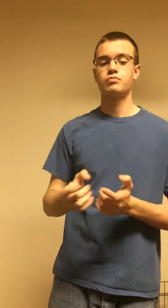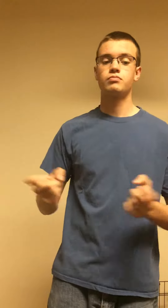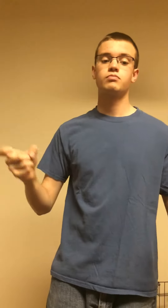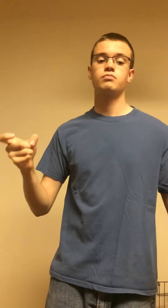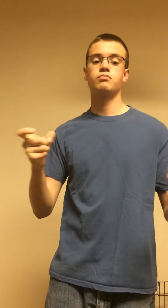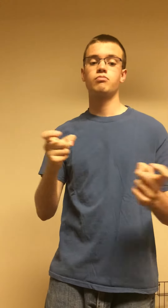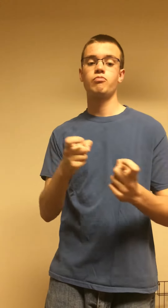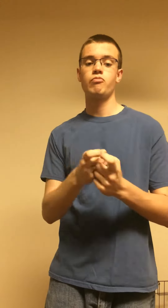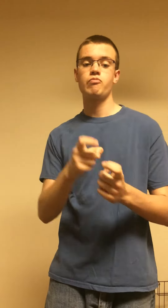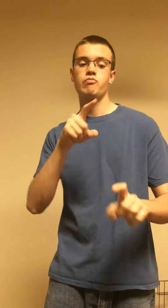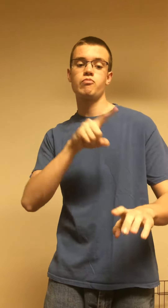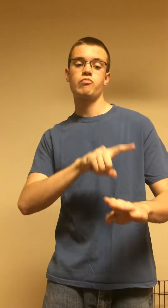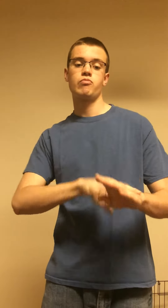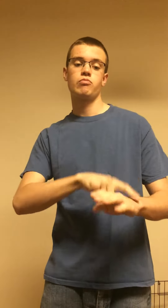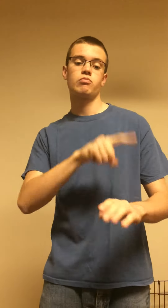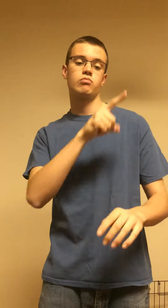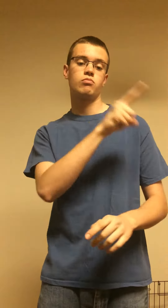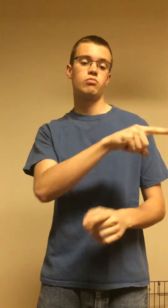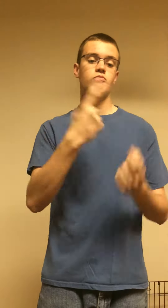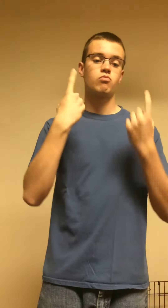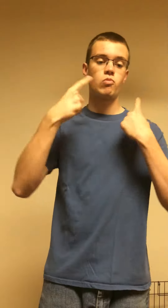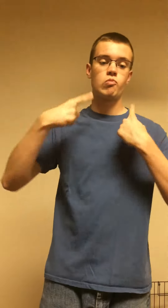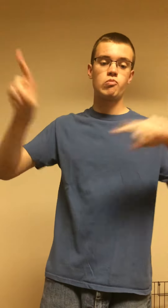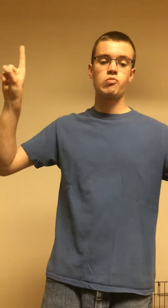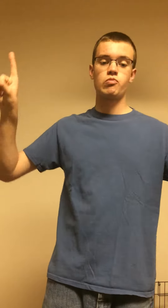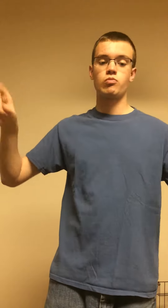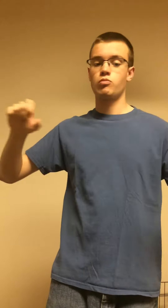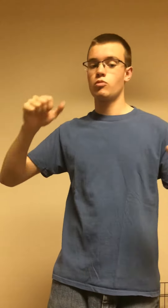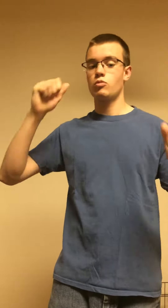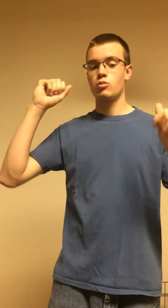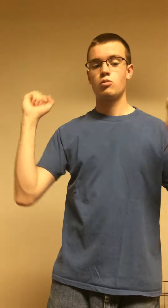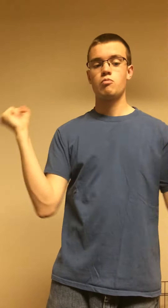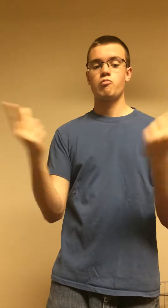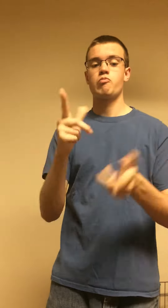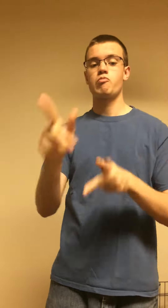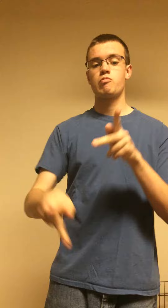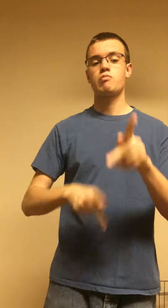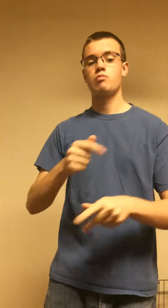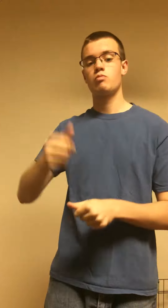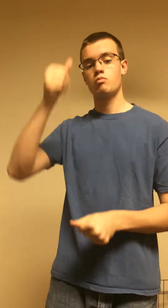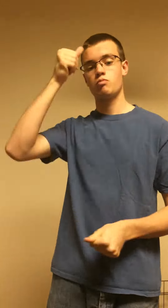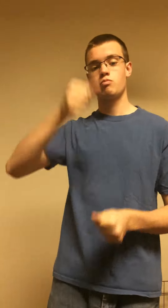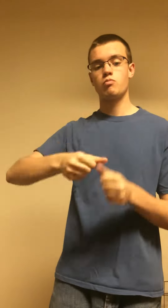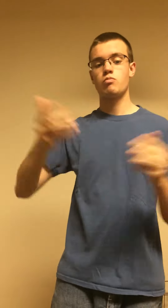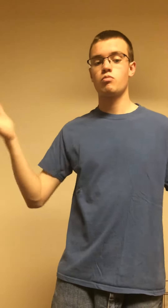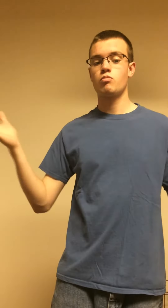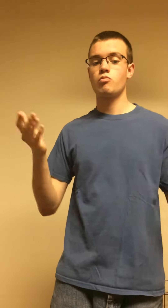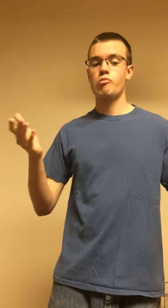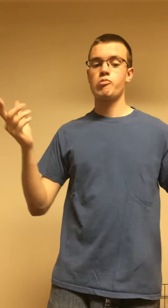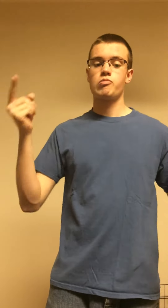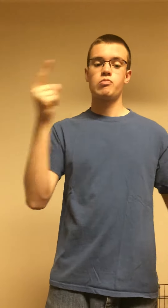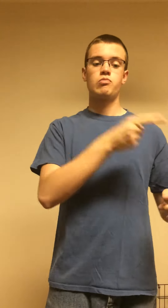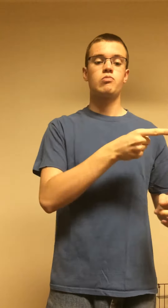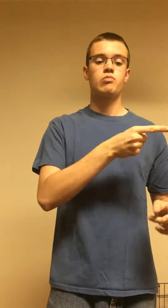Well, I might barely shine on him, but everyone still remembers when he walked